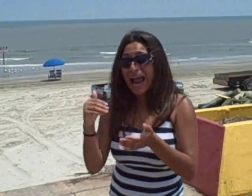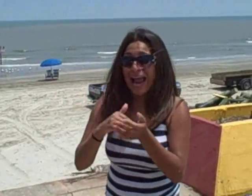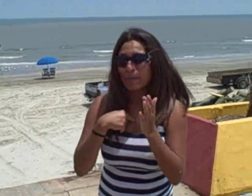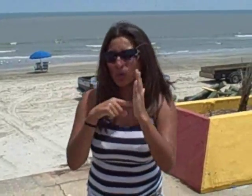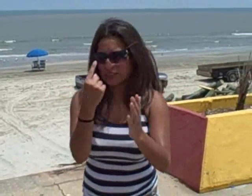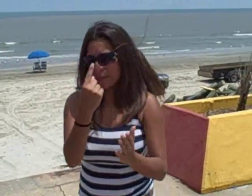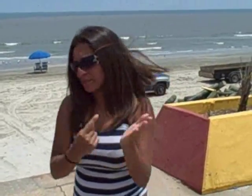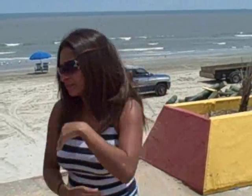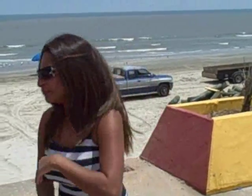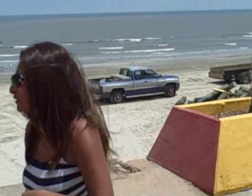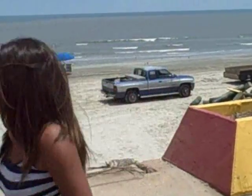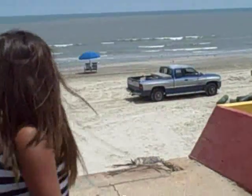Thank you.